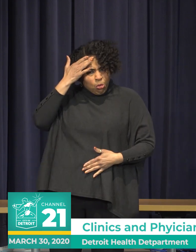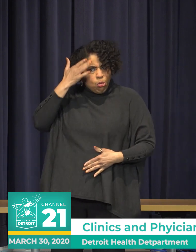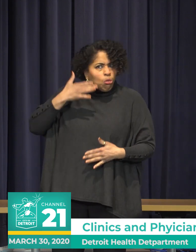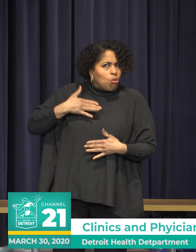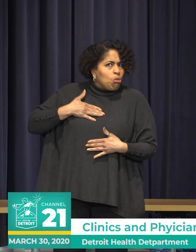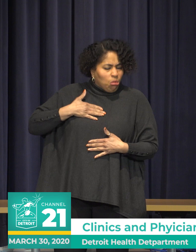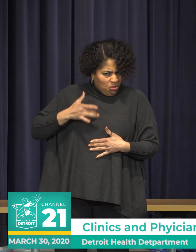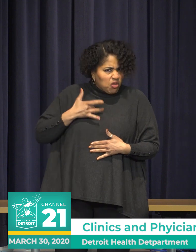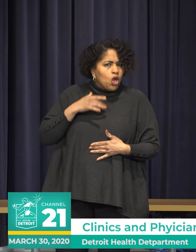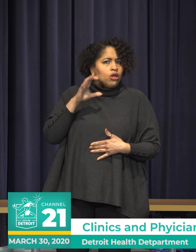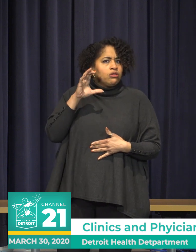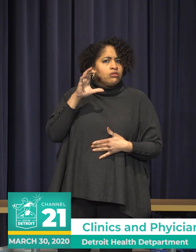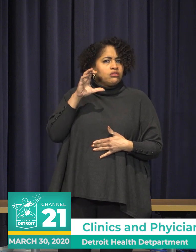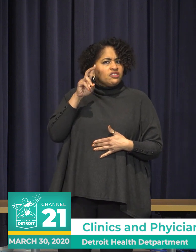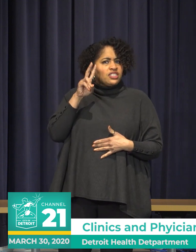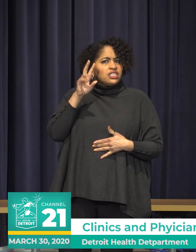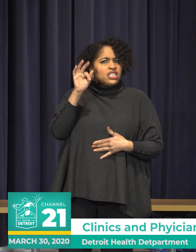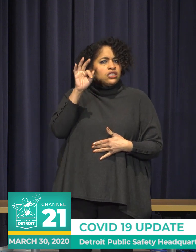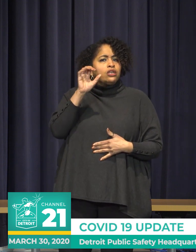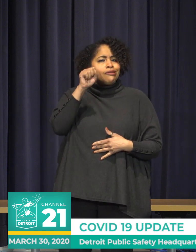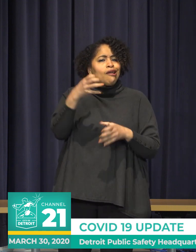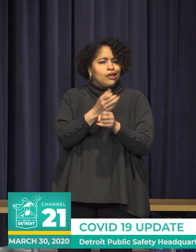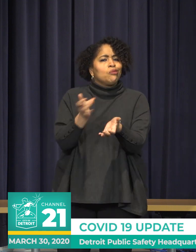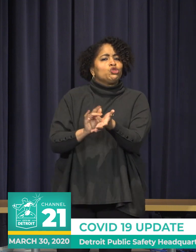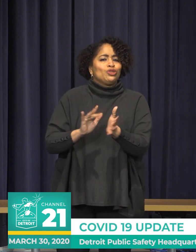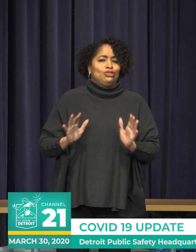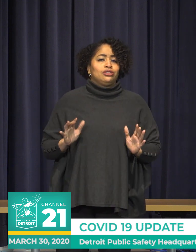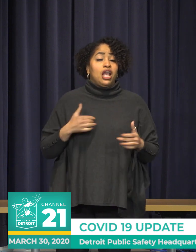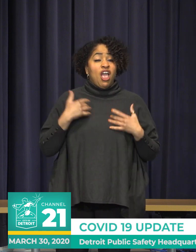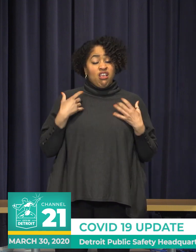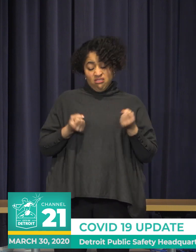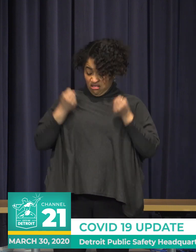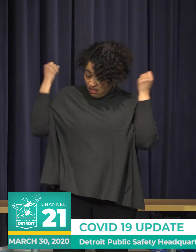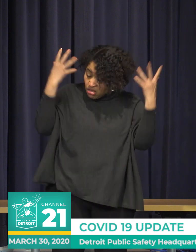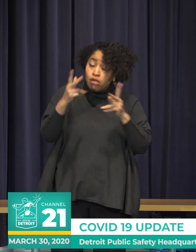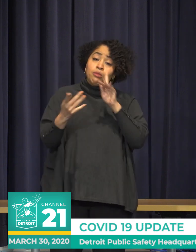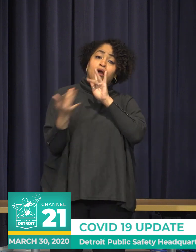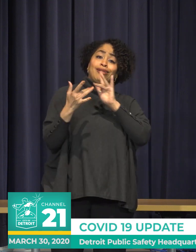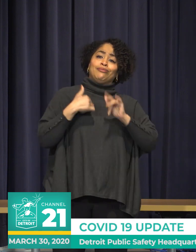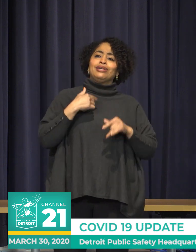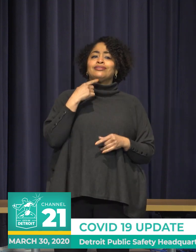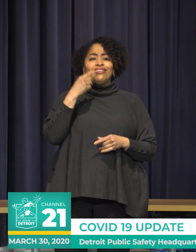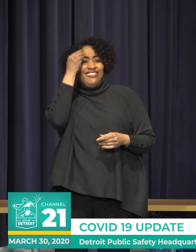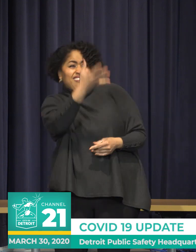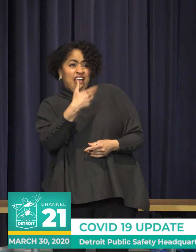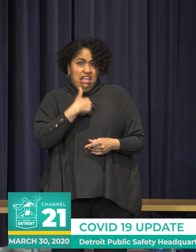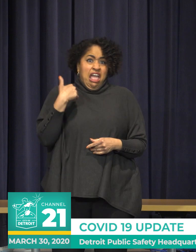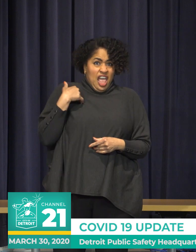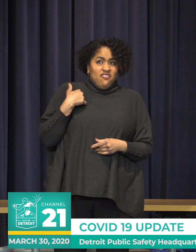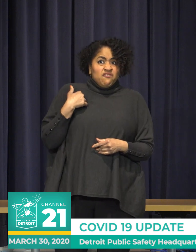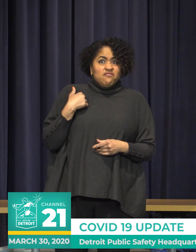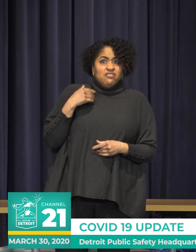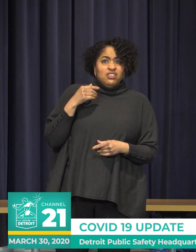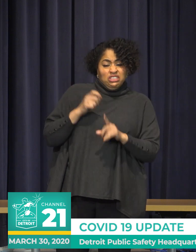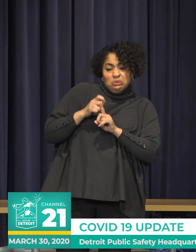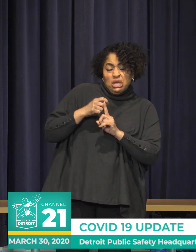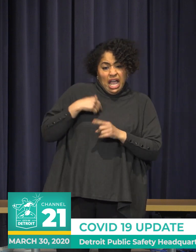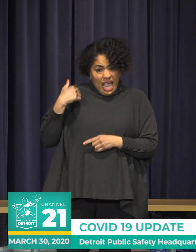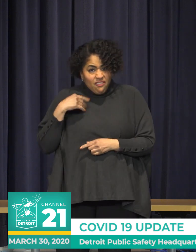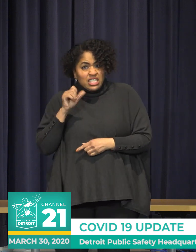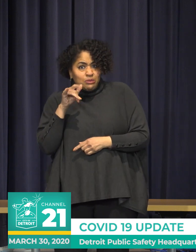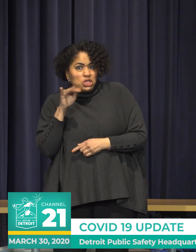prescription. I've had a number of people contact me saying, I've got symptoms, I got a